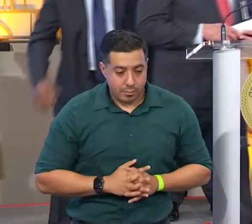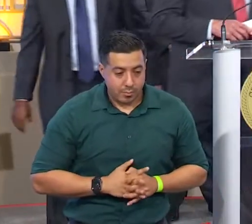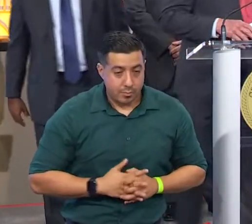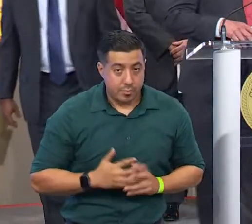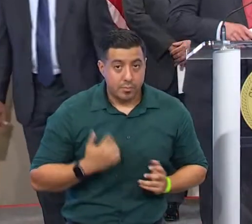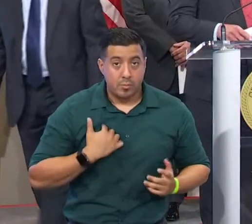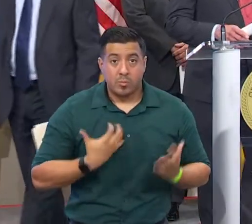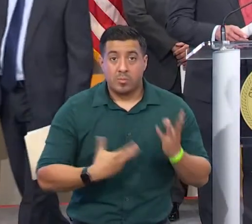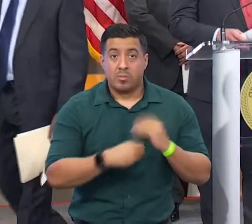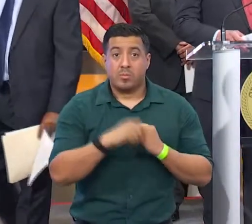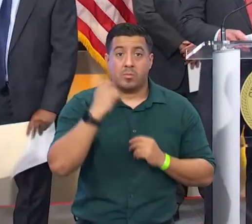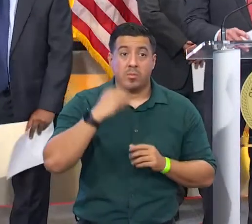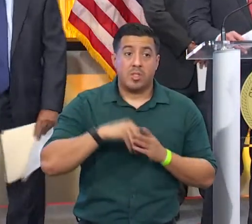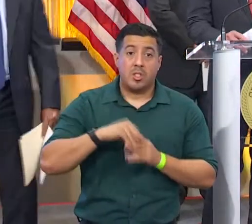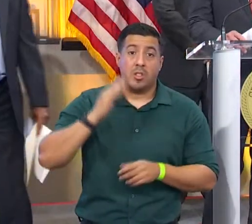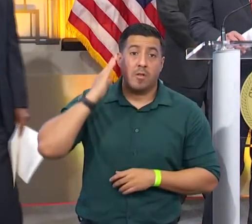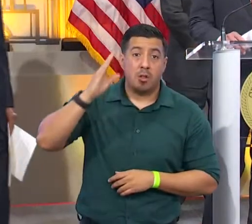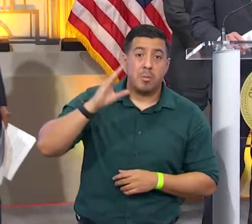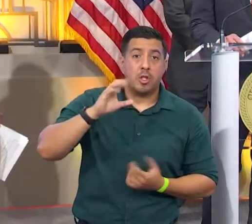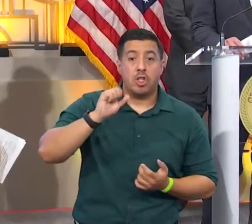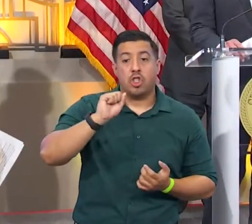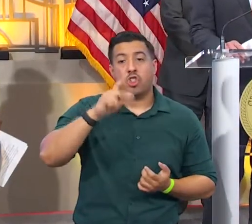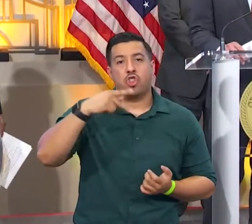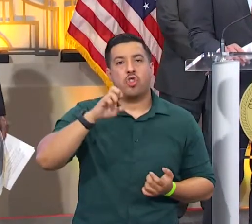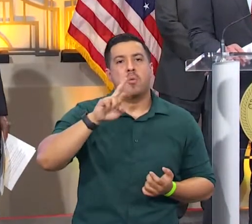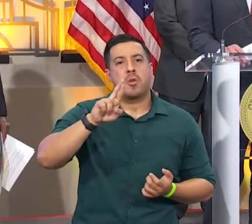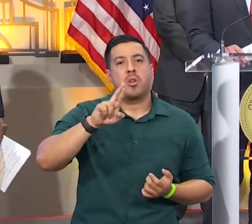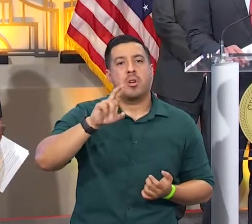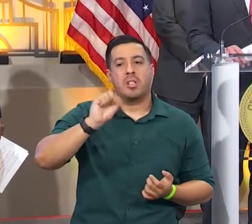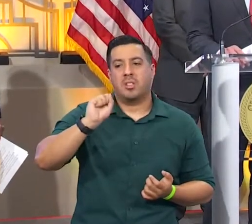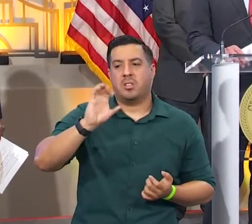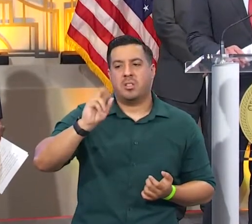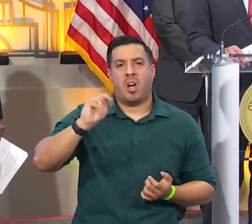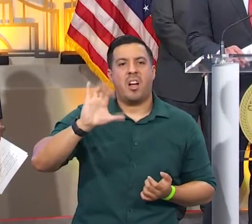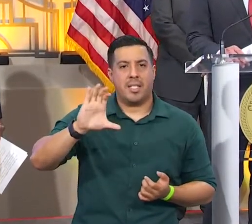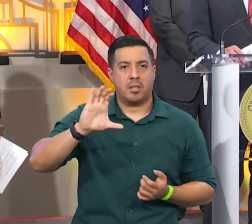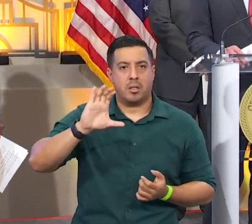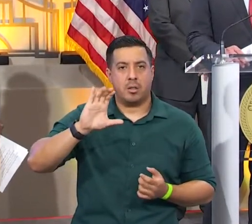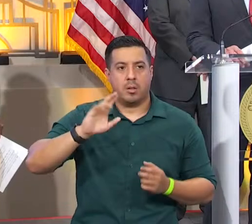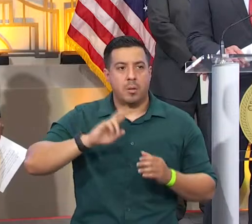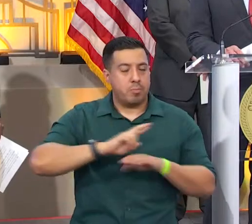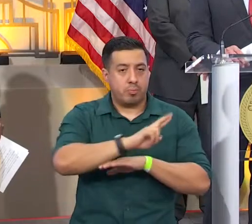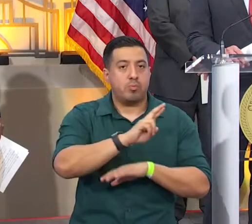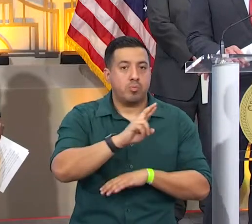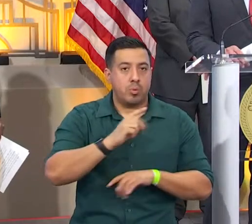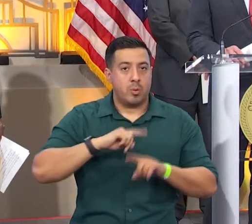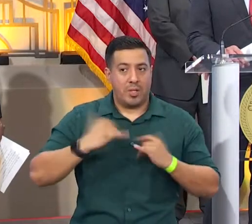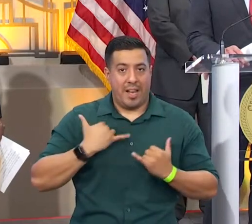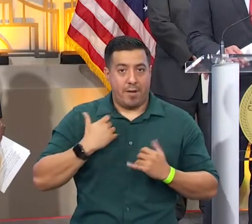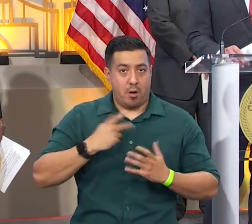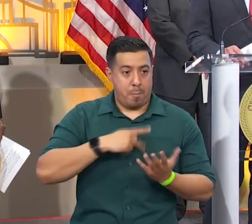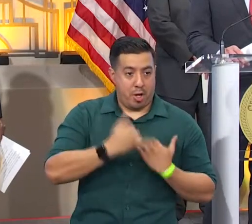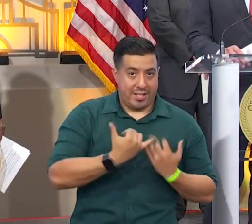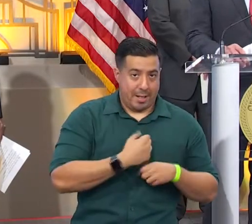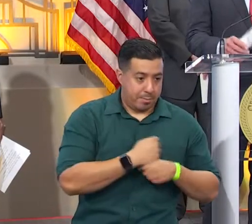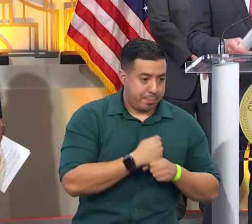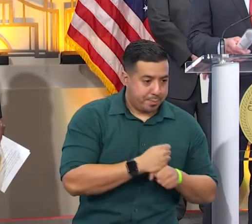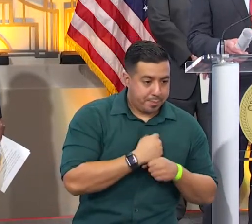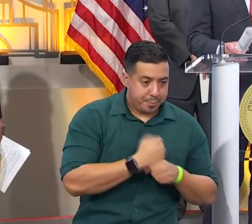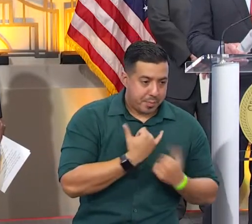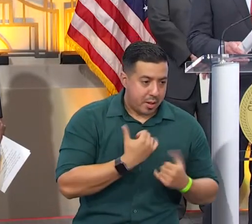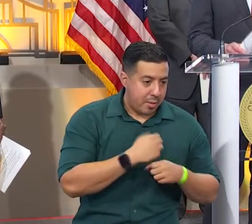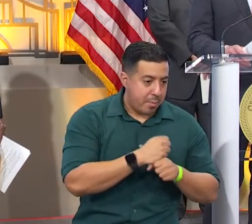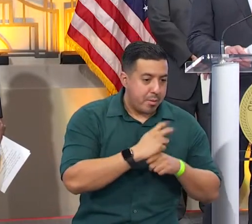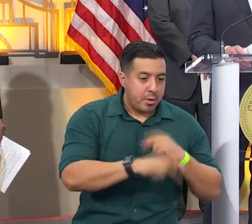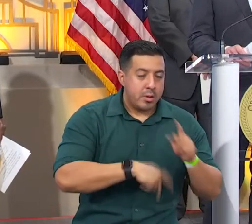I was going to say the future is going to be hypersonic and supersonic travel. And that is one of the we got projects like that right now that we're working on,